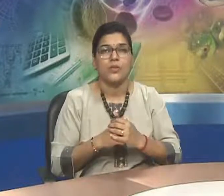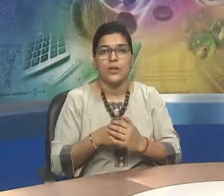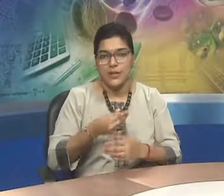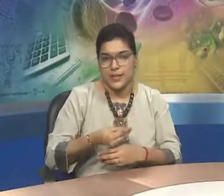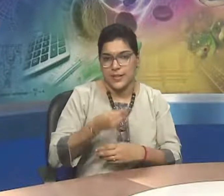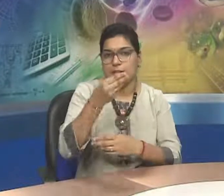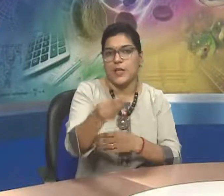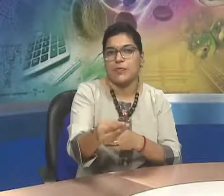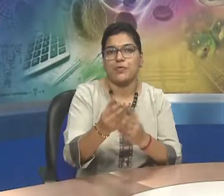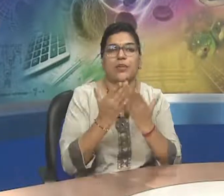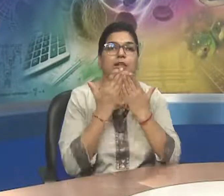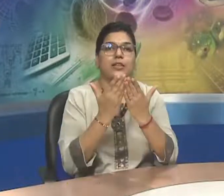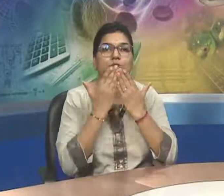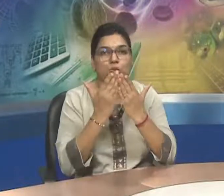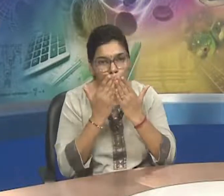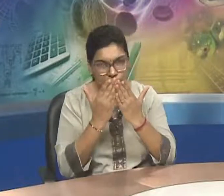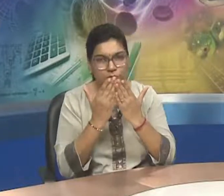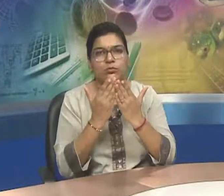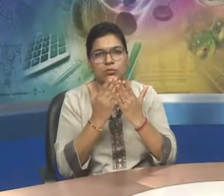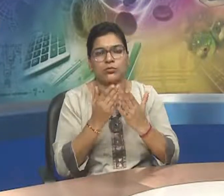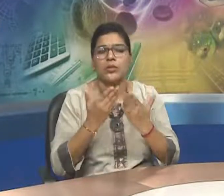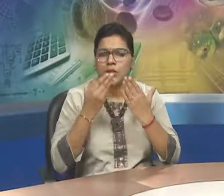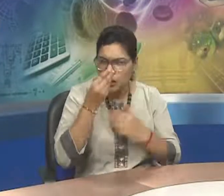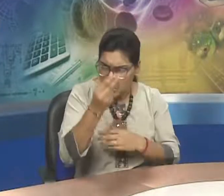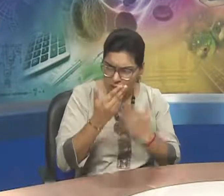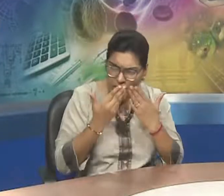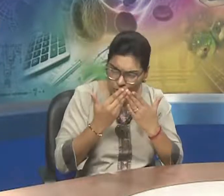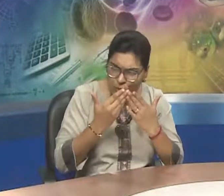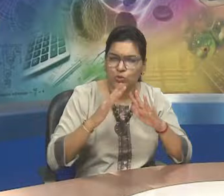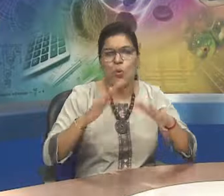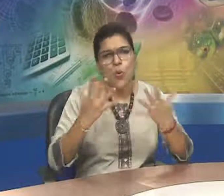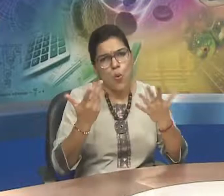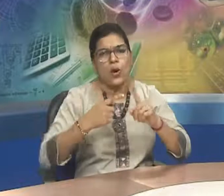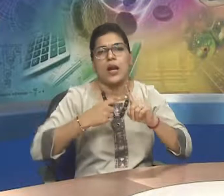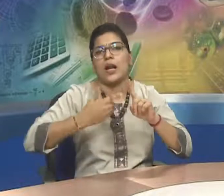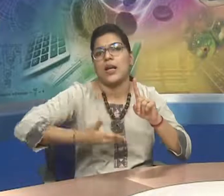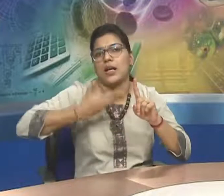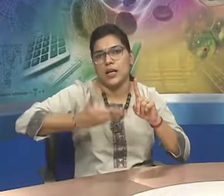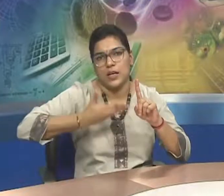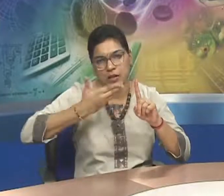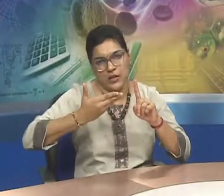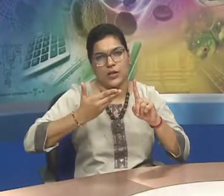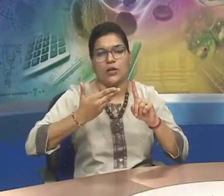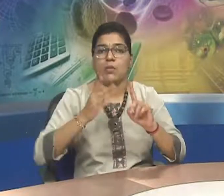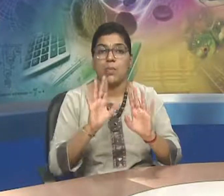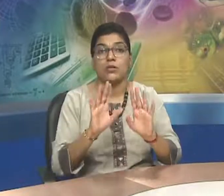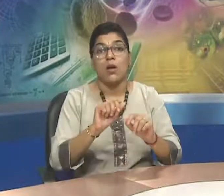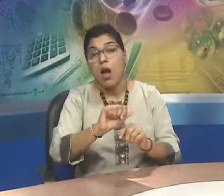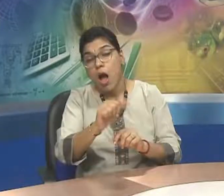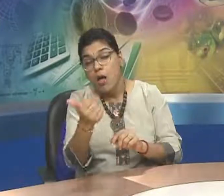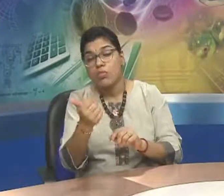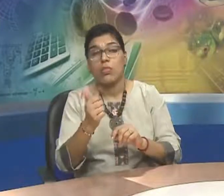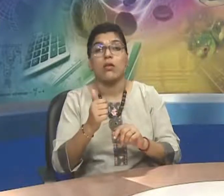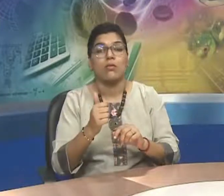Now this word is to impart. To impart means to give.